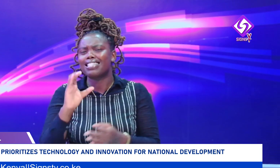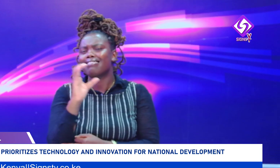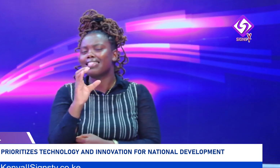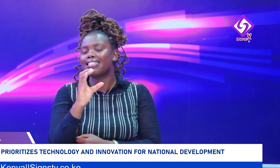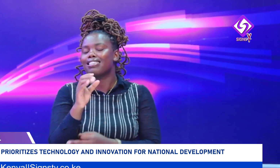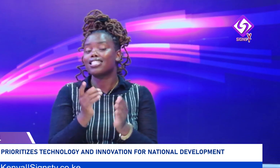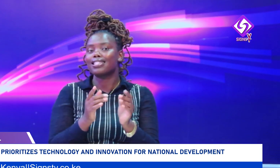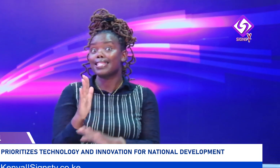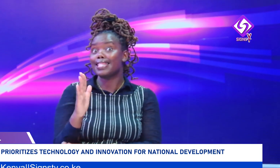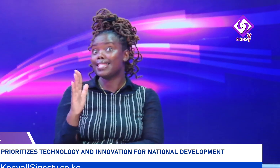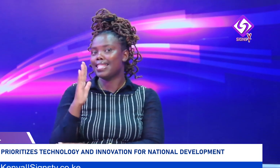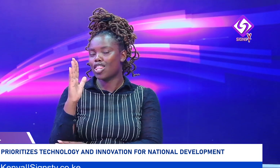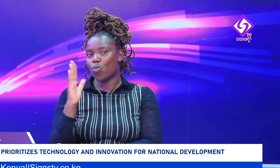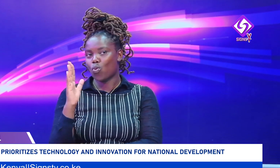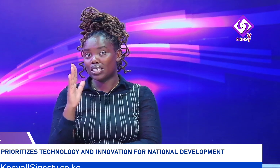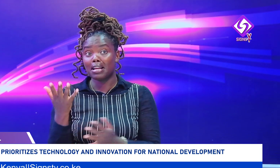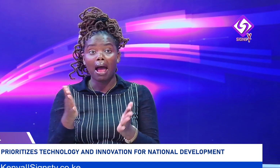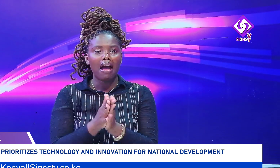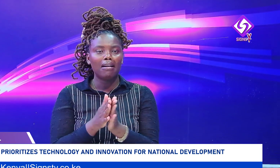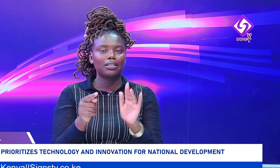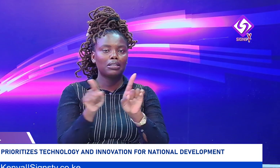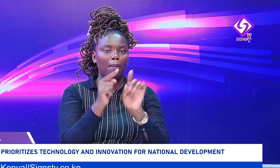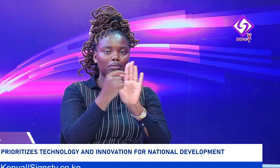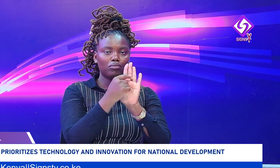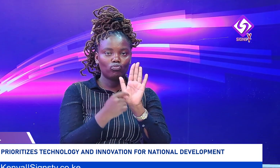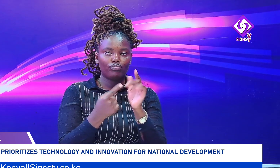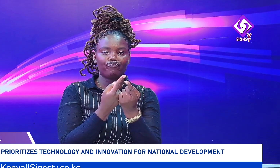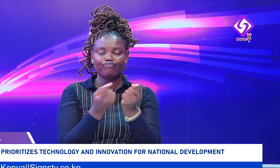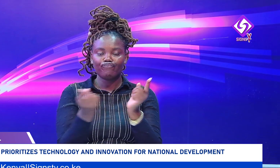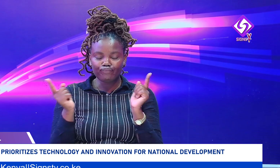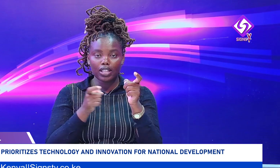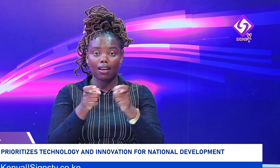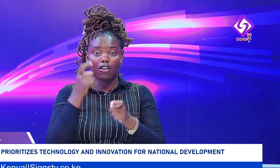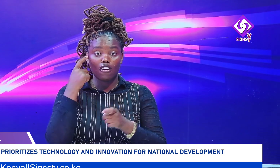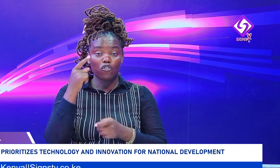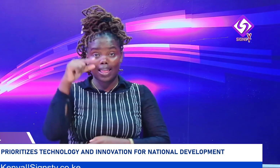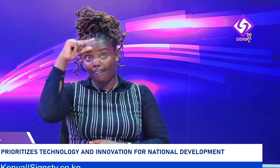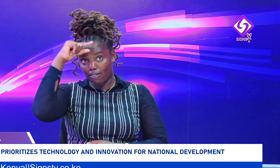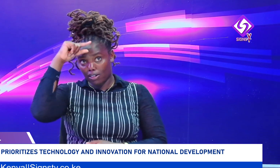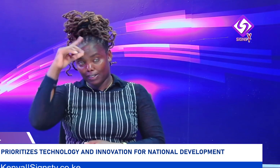cyber security protocols, and overall governance.